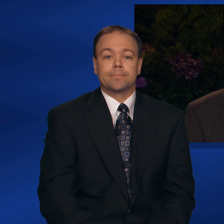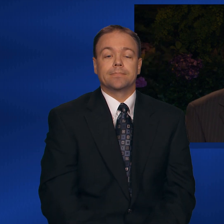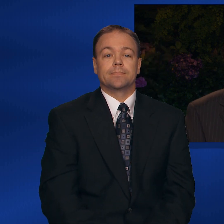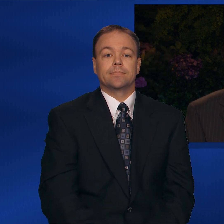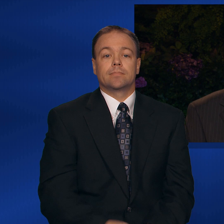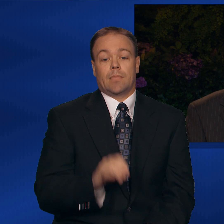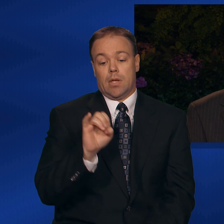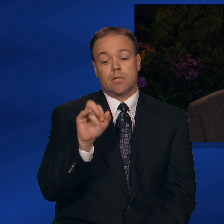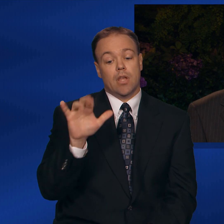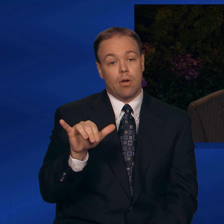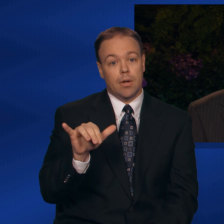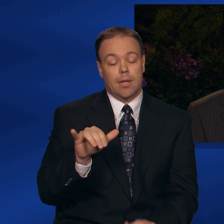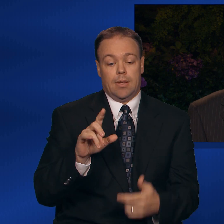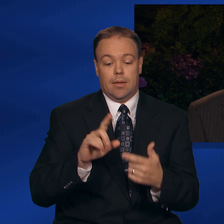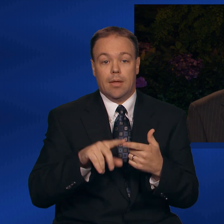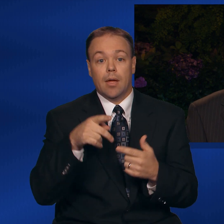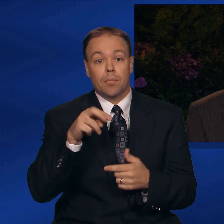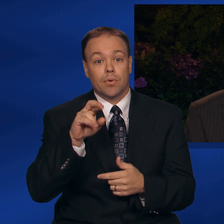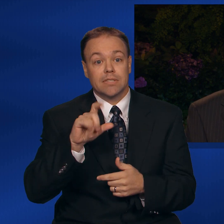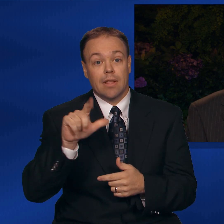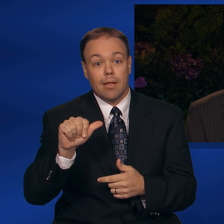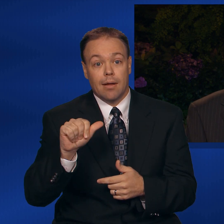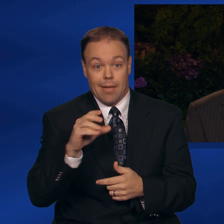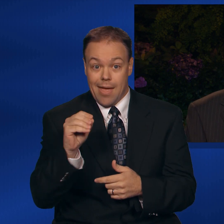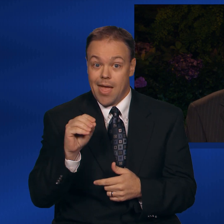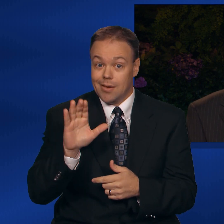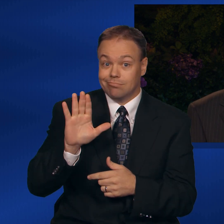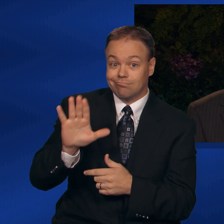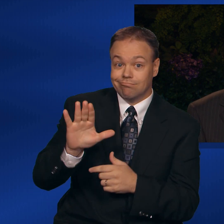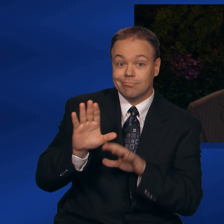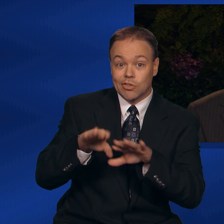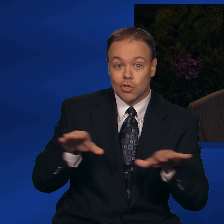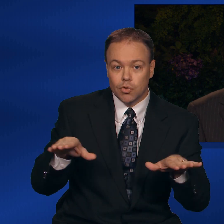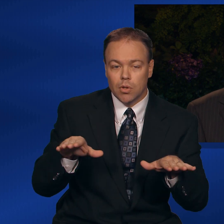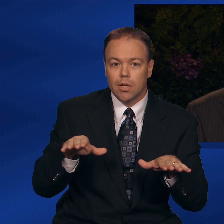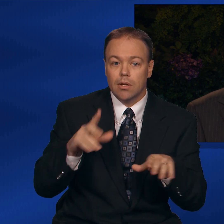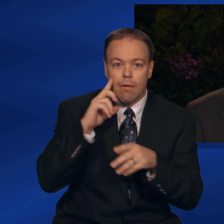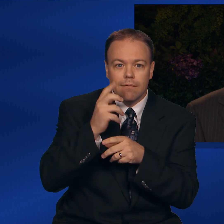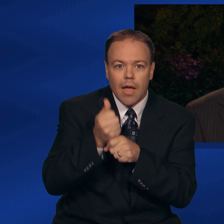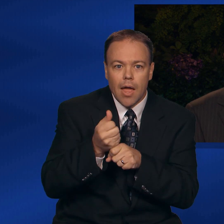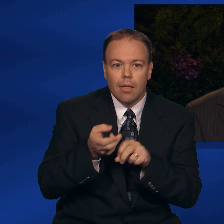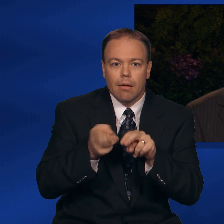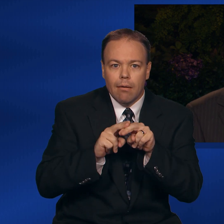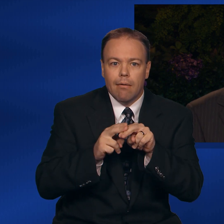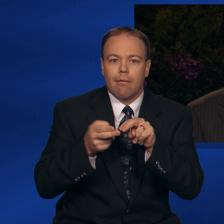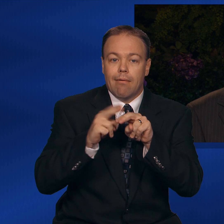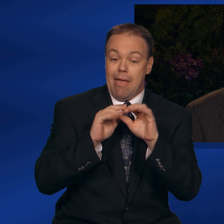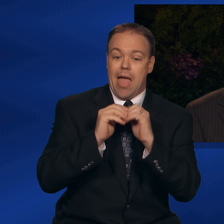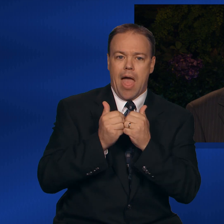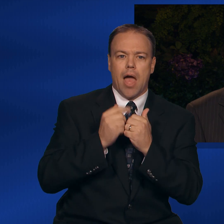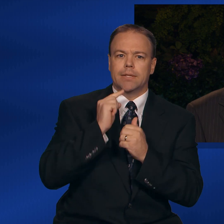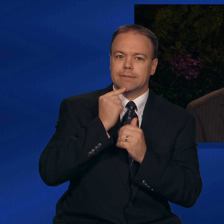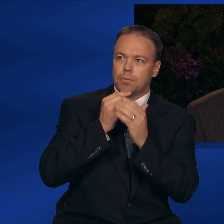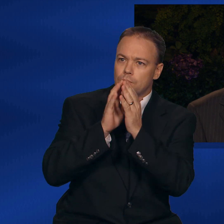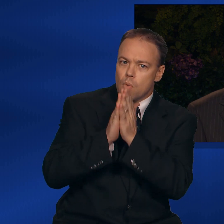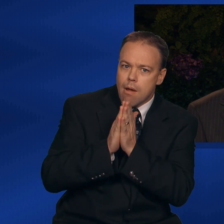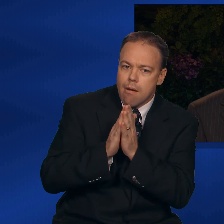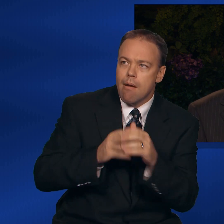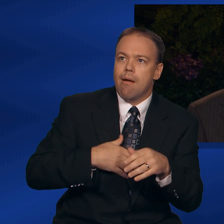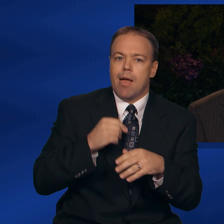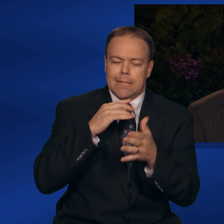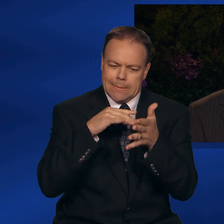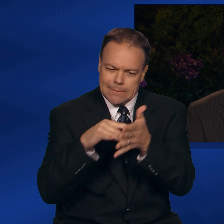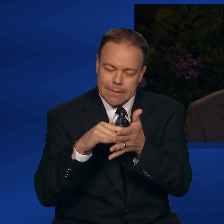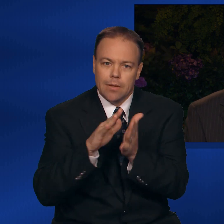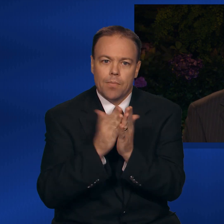Jerry, Priscilla, and her children grew in faith through sincere prayer, their study of the Book of Mormon, and